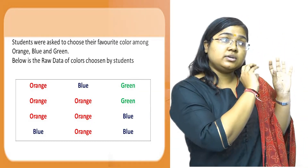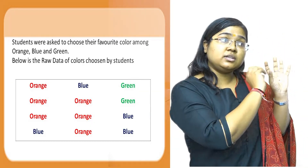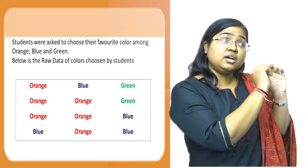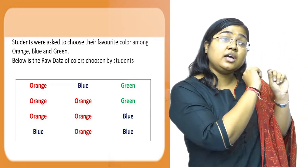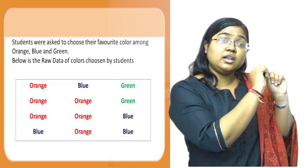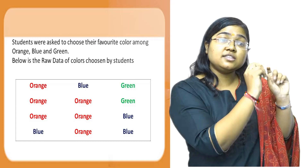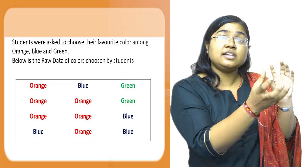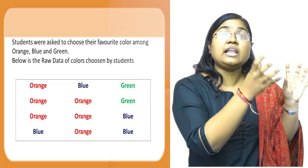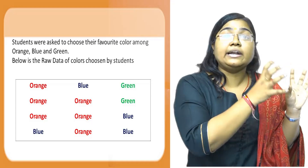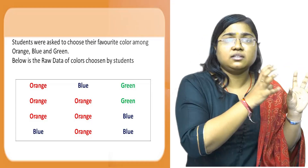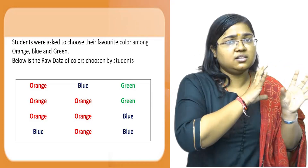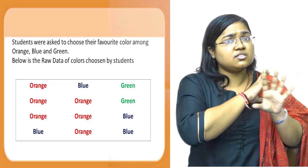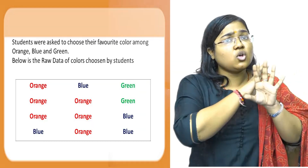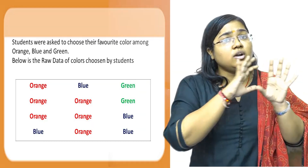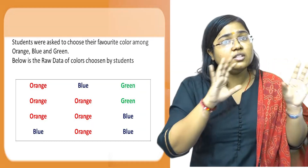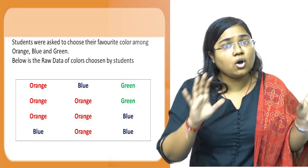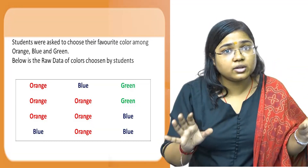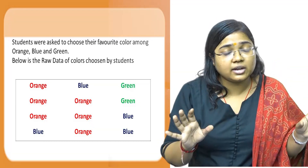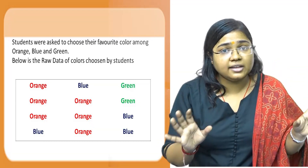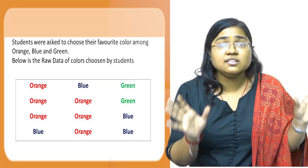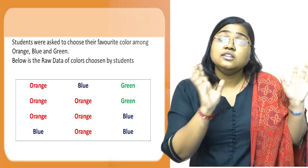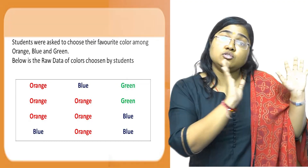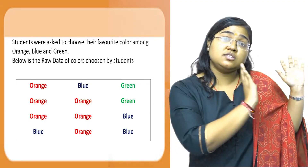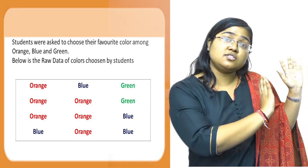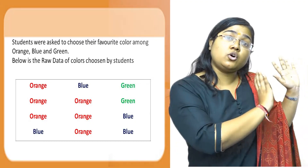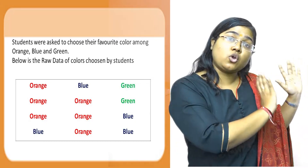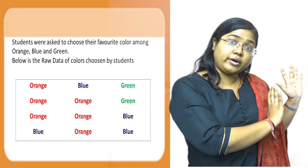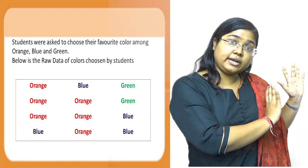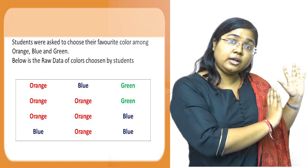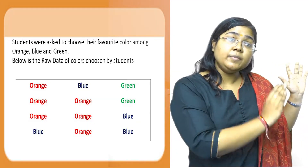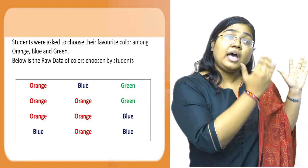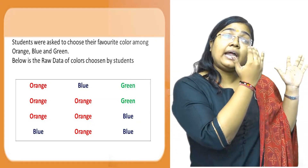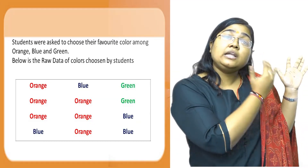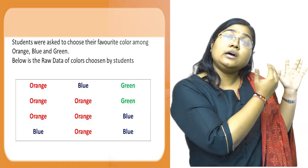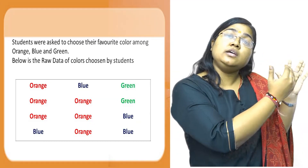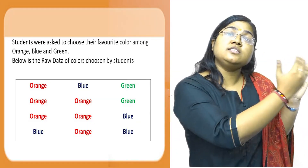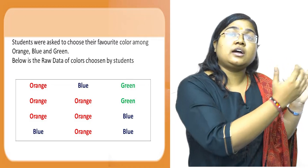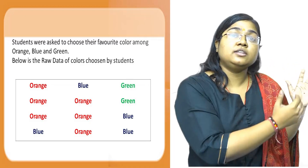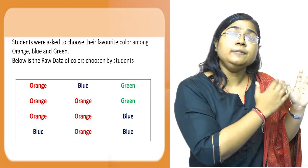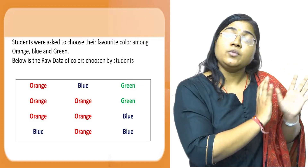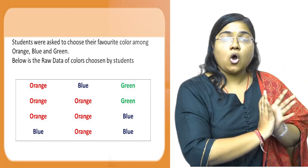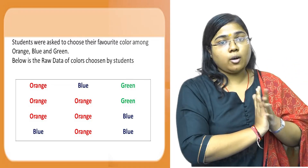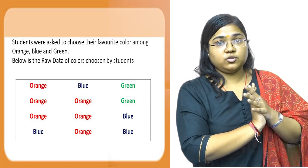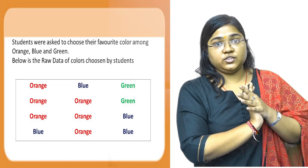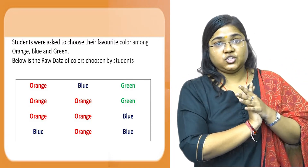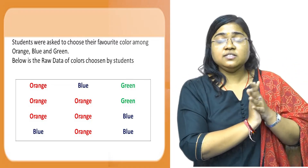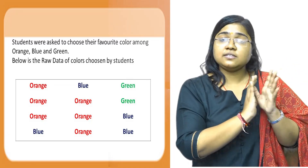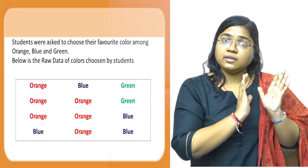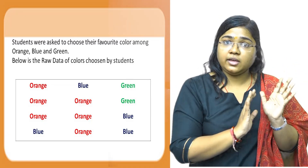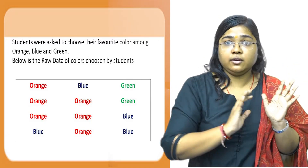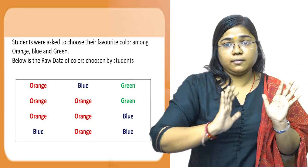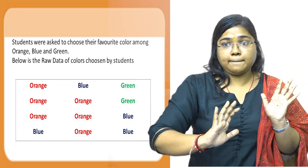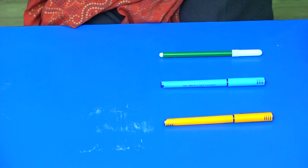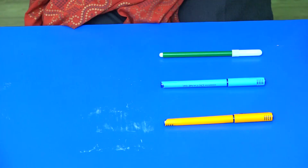have just written the colors they liked. This is not the organized, so this is your raw data and colors are the